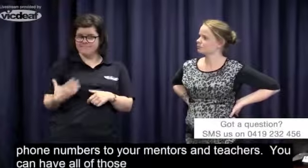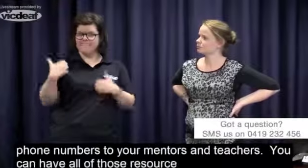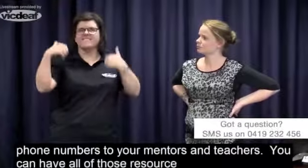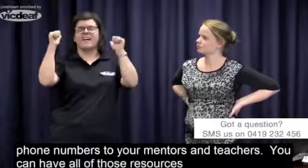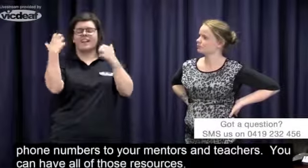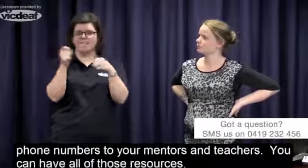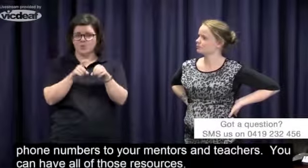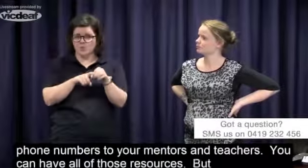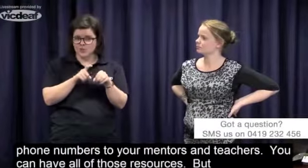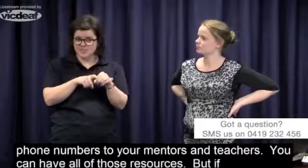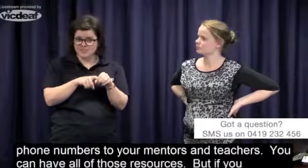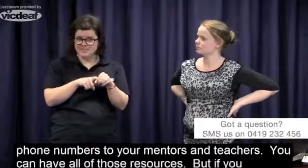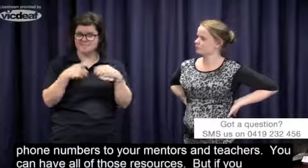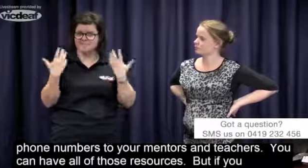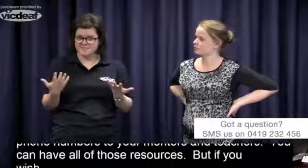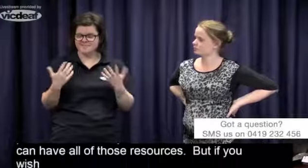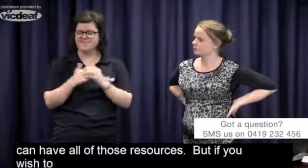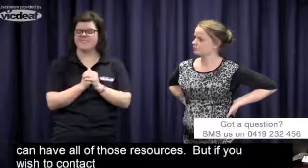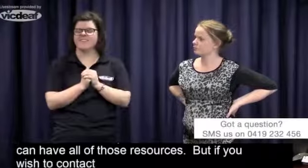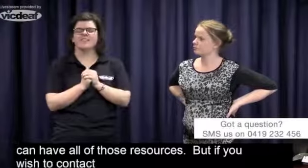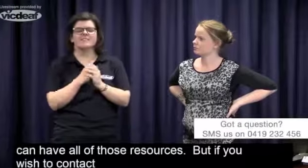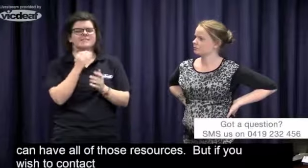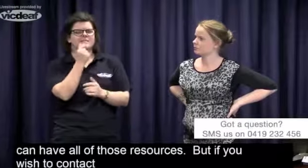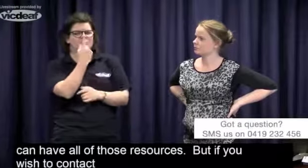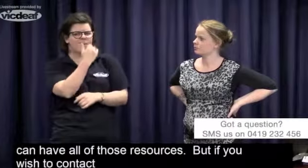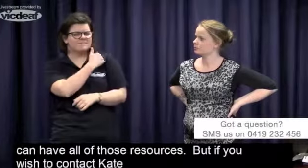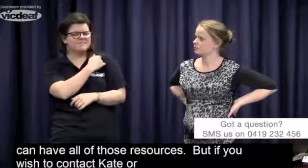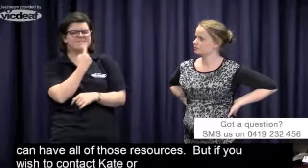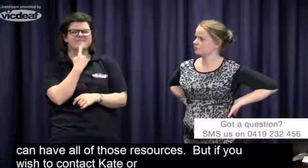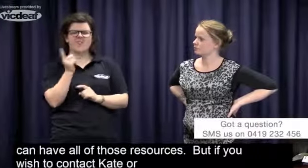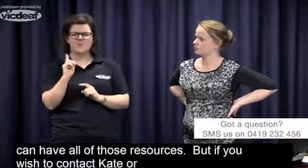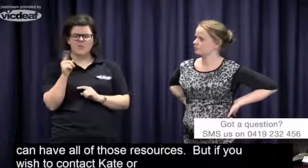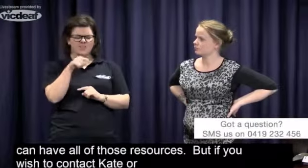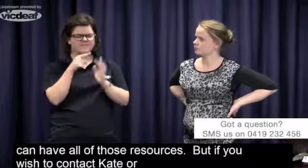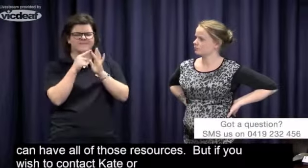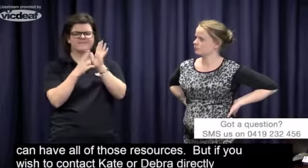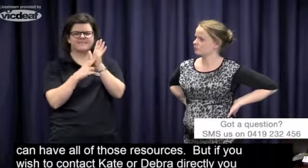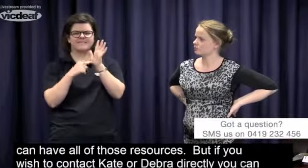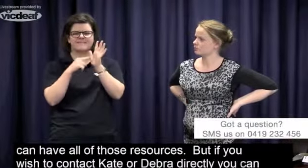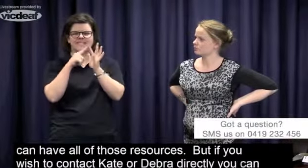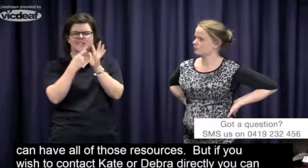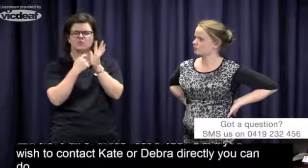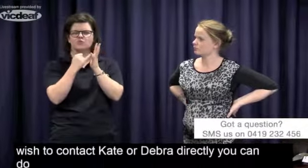well. So we finally had some questions coming in. Someone asked me